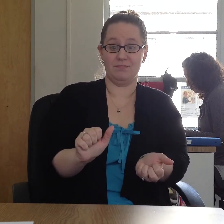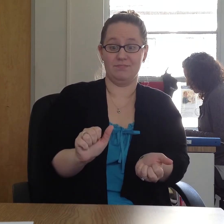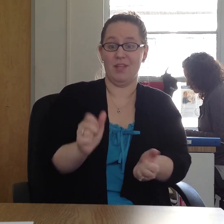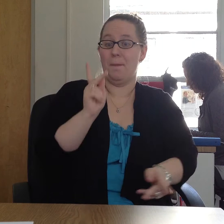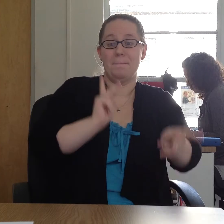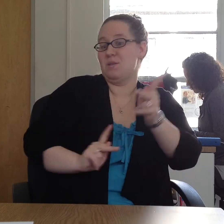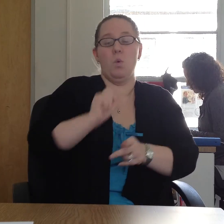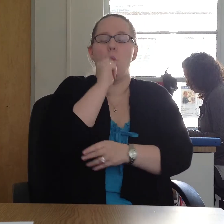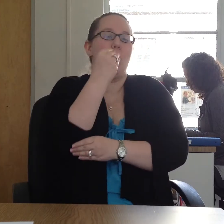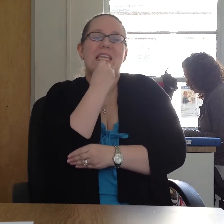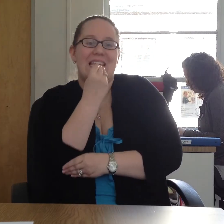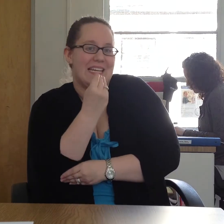eaten.